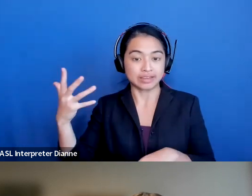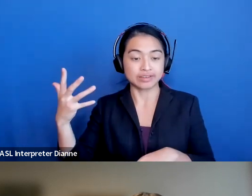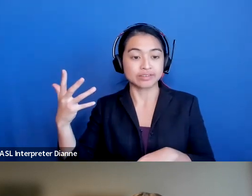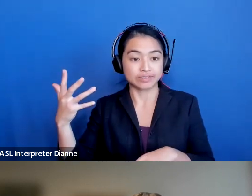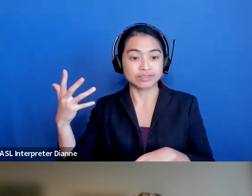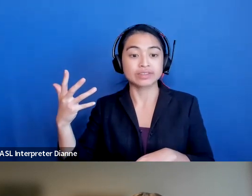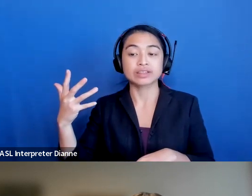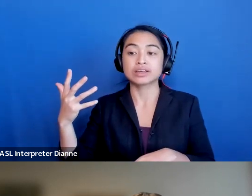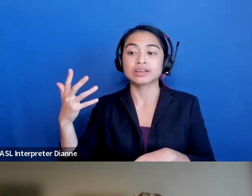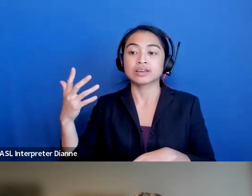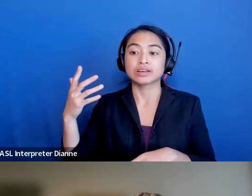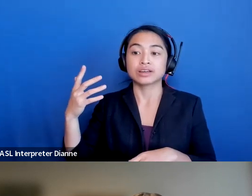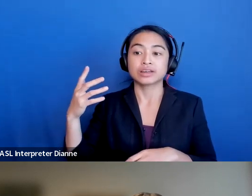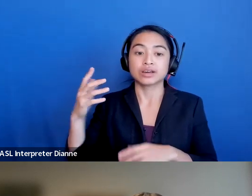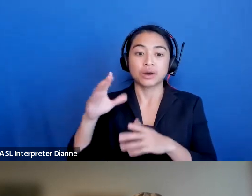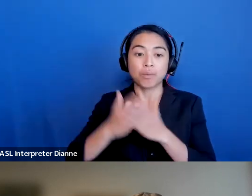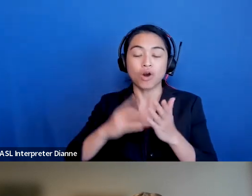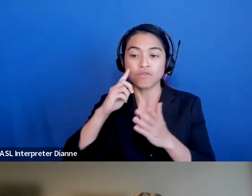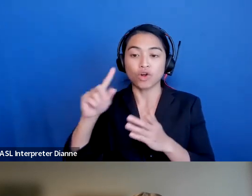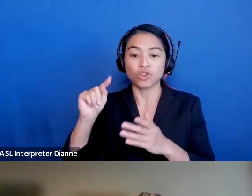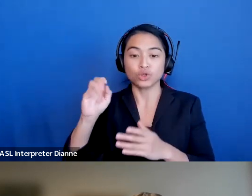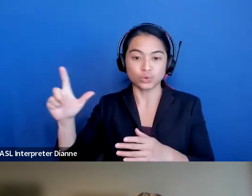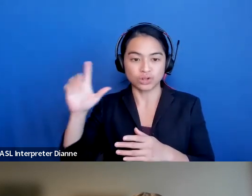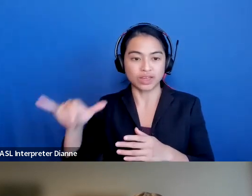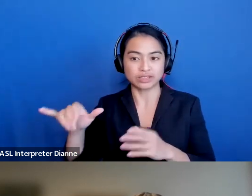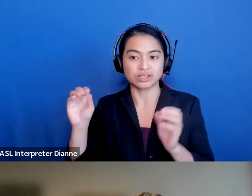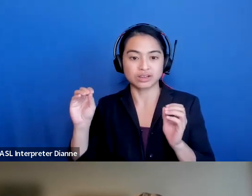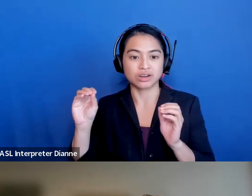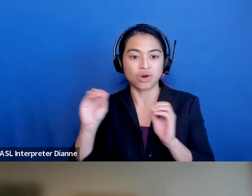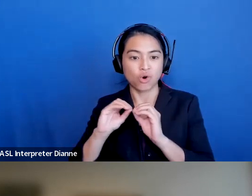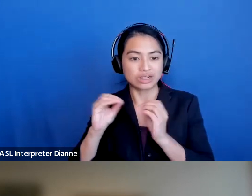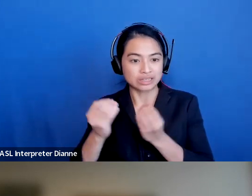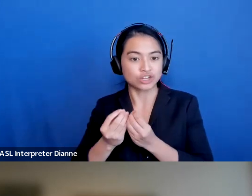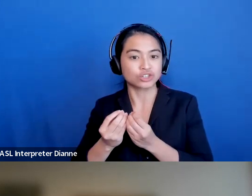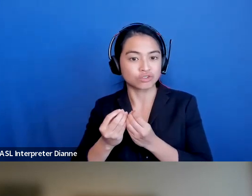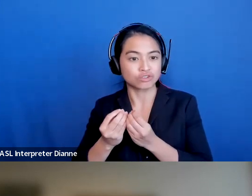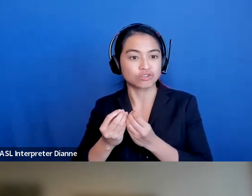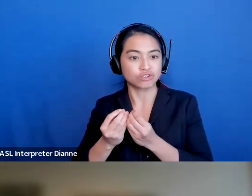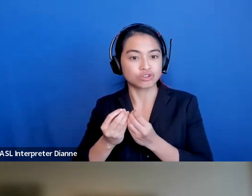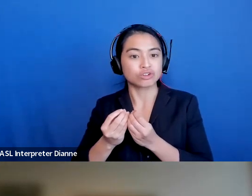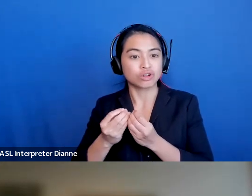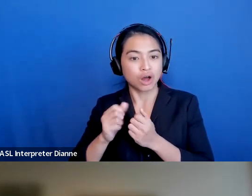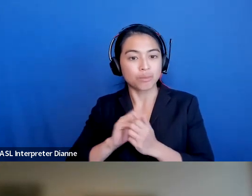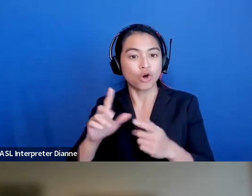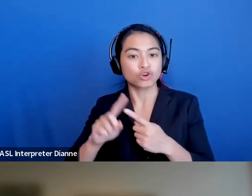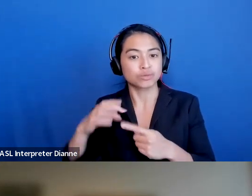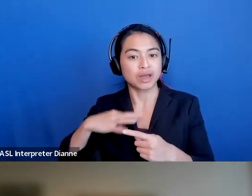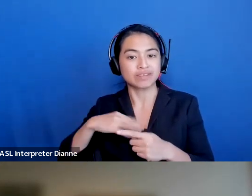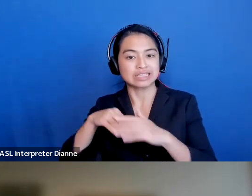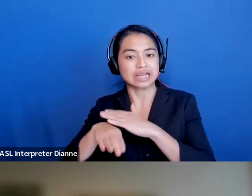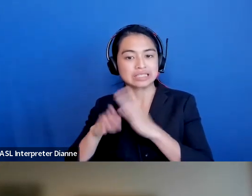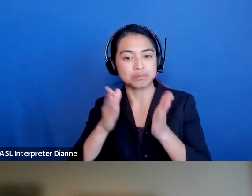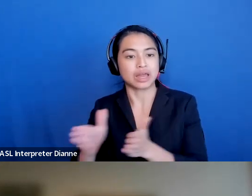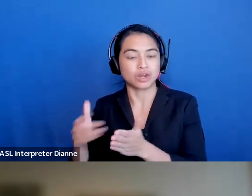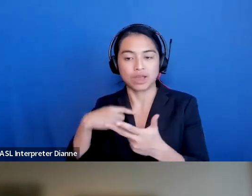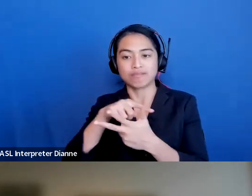the tool, and that is the organizational approach to benefit access and planning. And there's 3